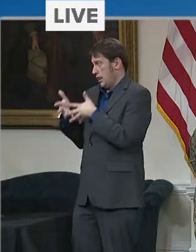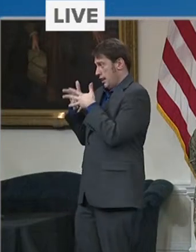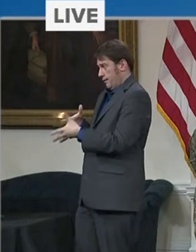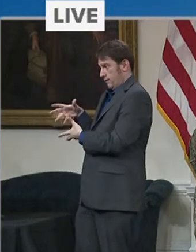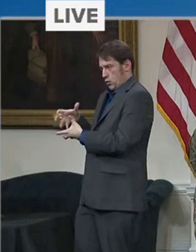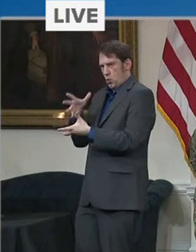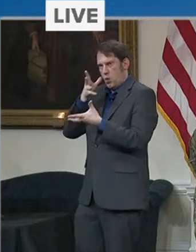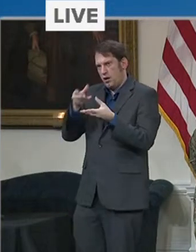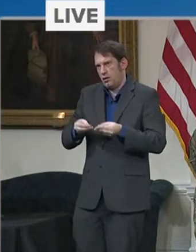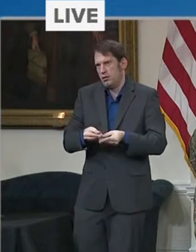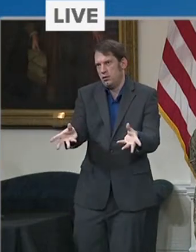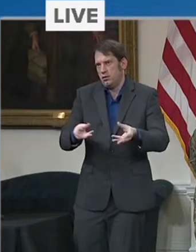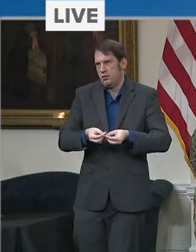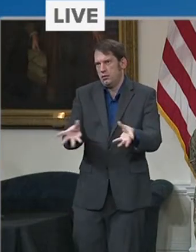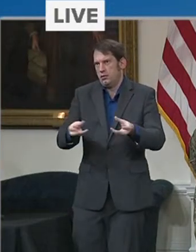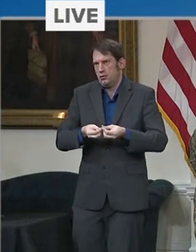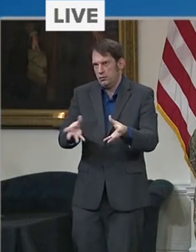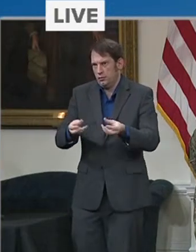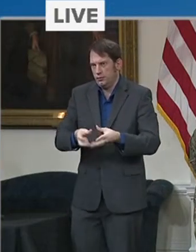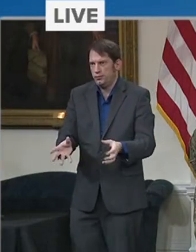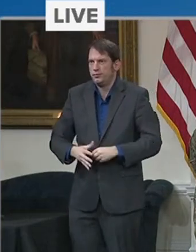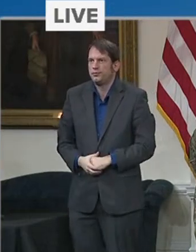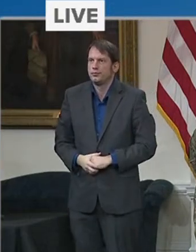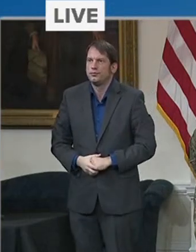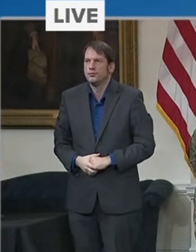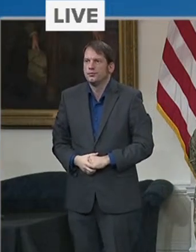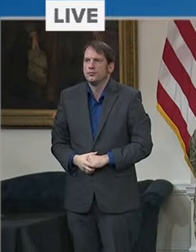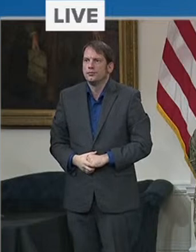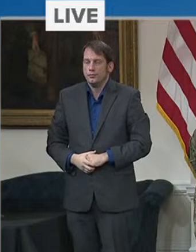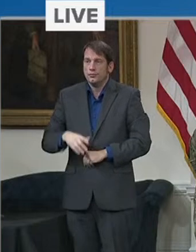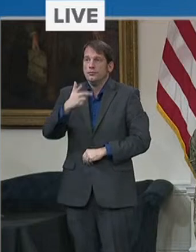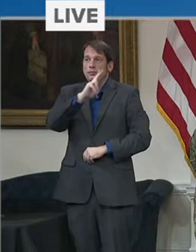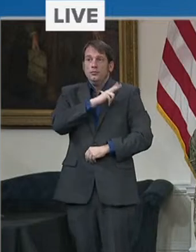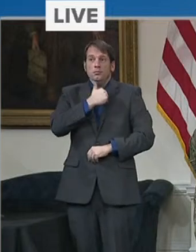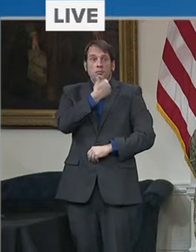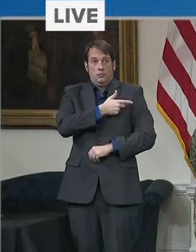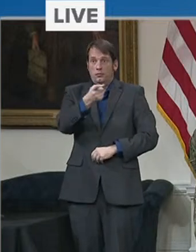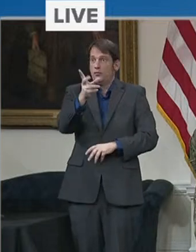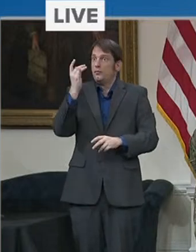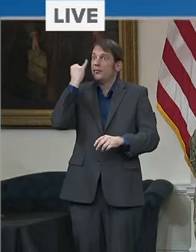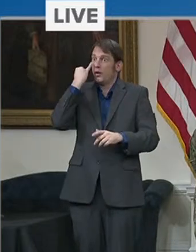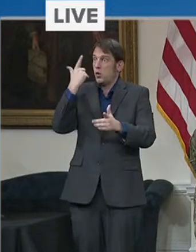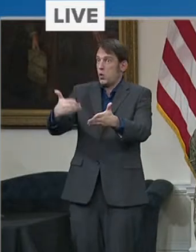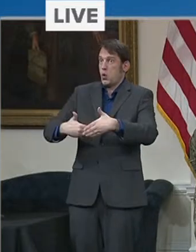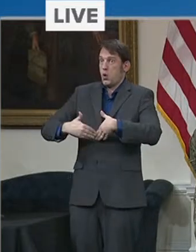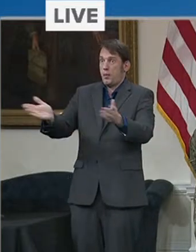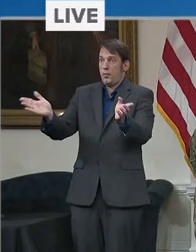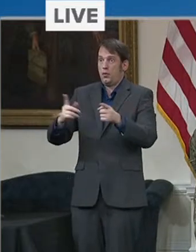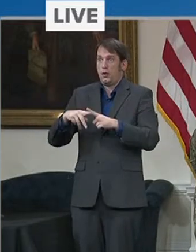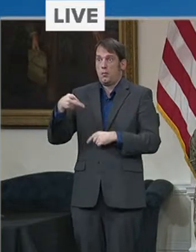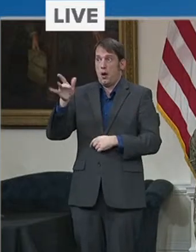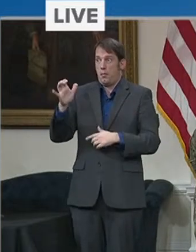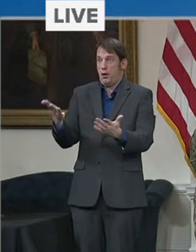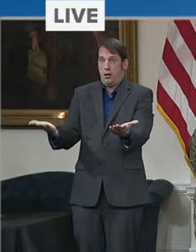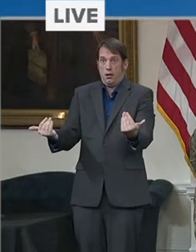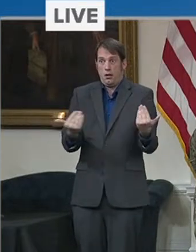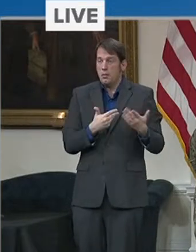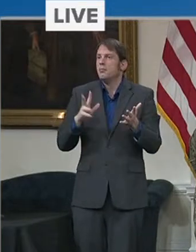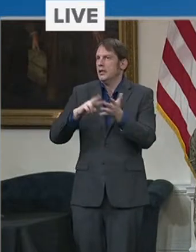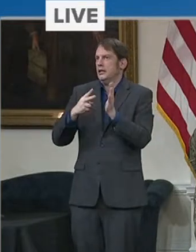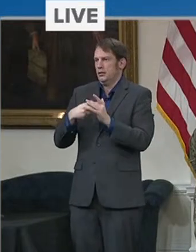Hospitals that hold vaccination clinics for the public will be prioritized for additional